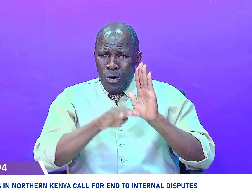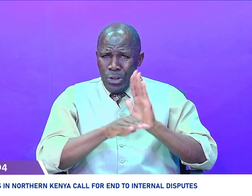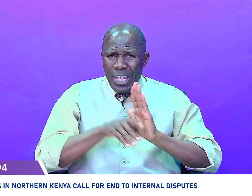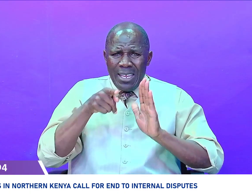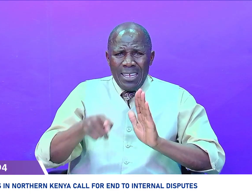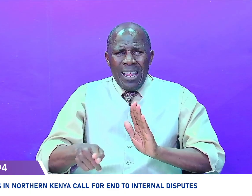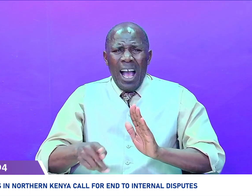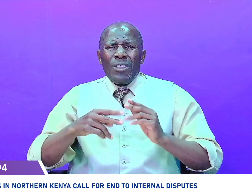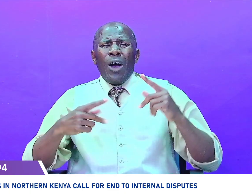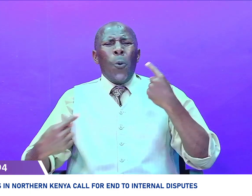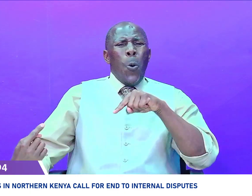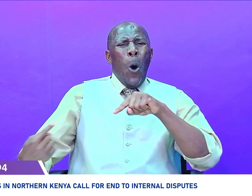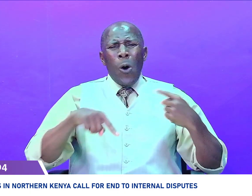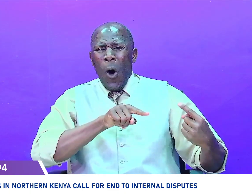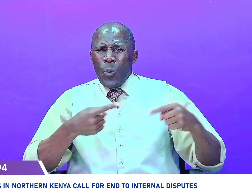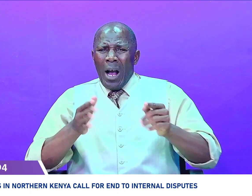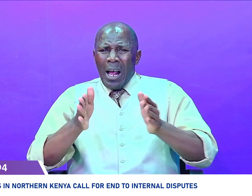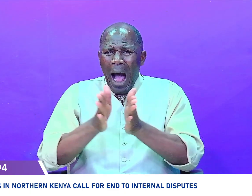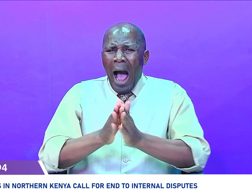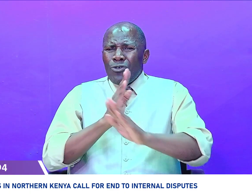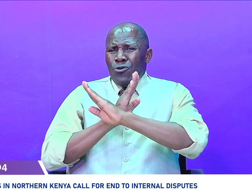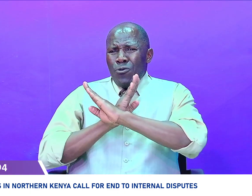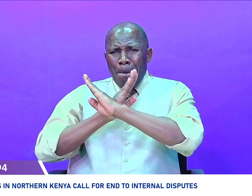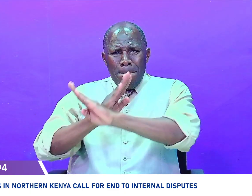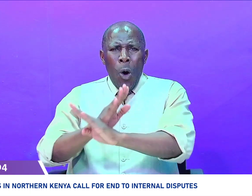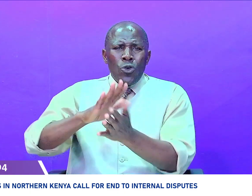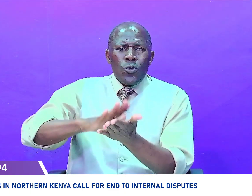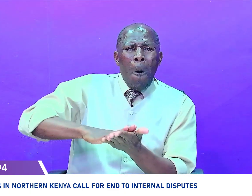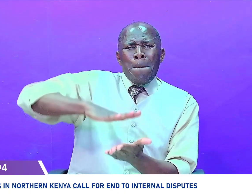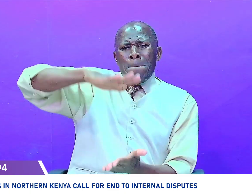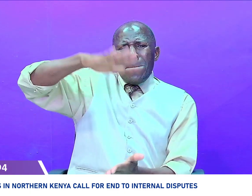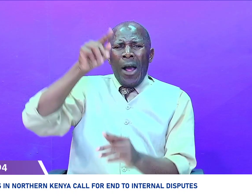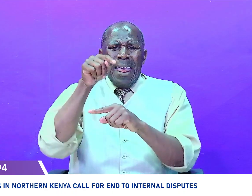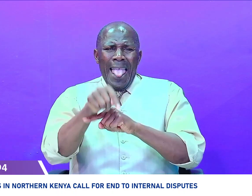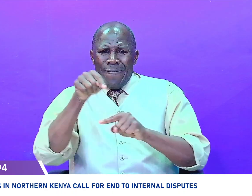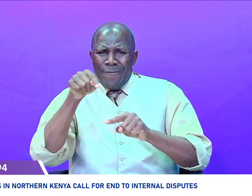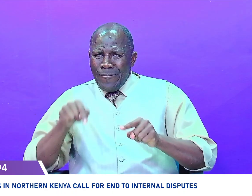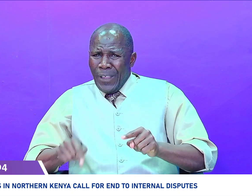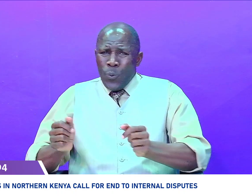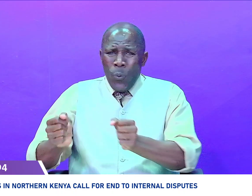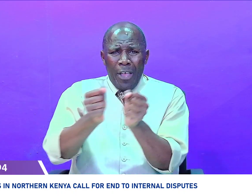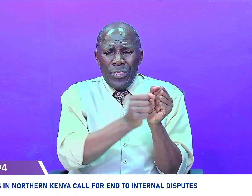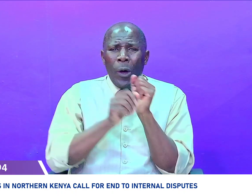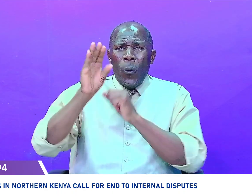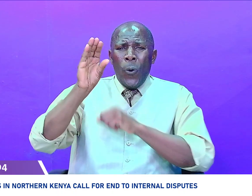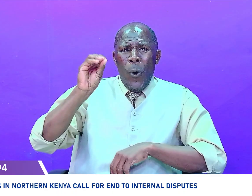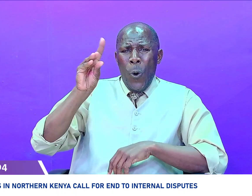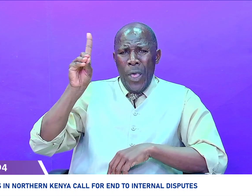They assured all party stakeholders that efforts will be made to